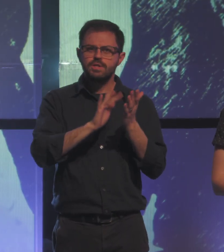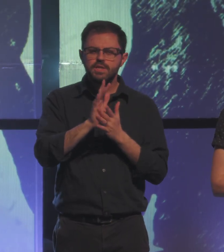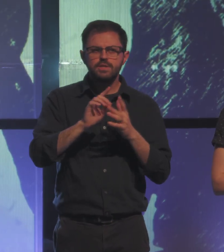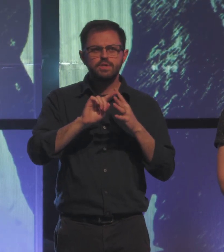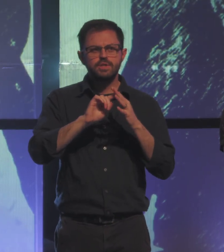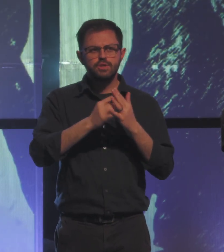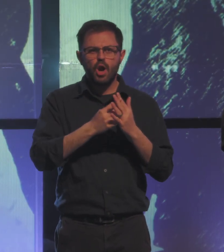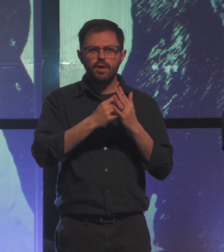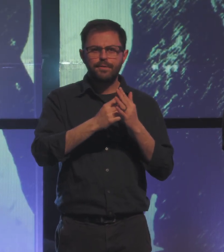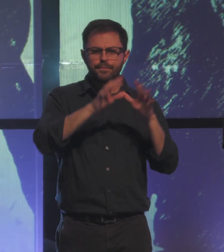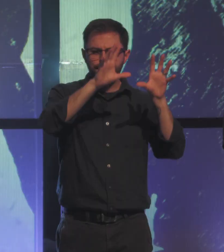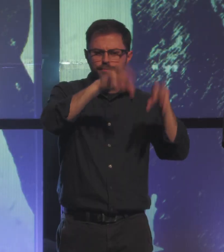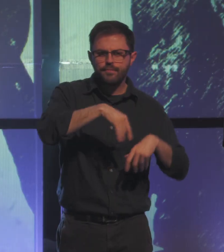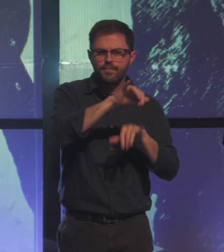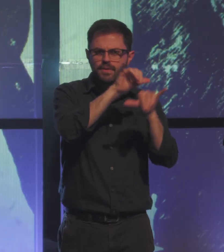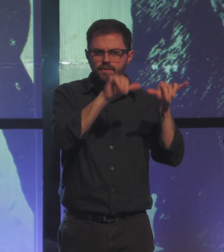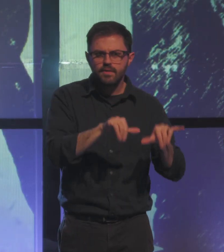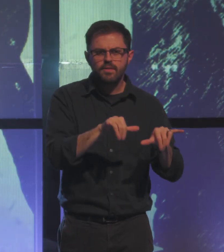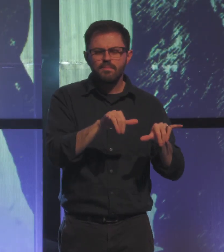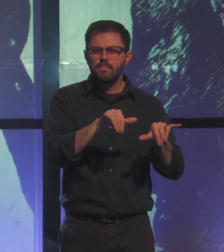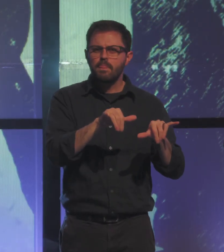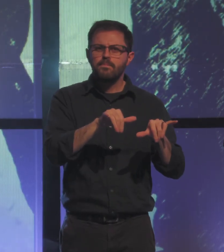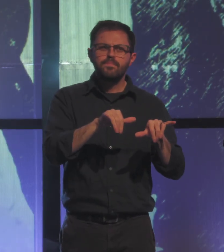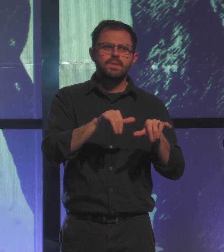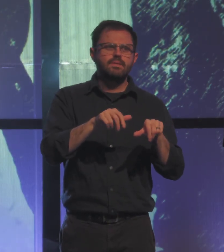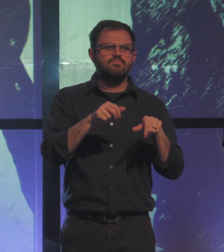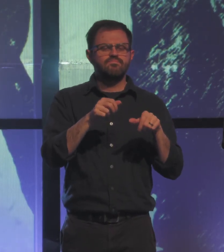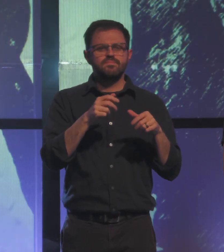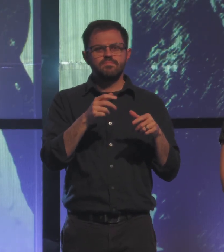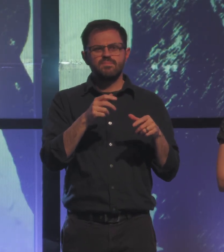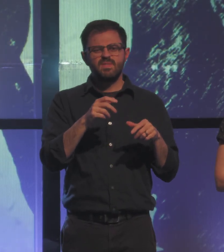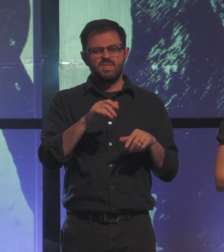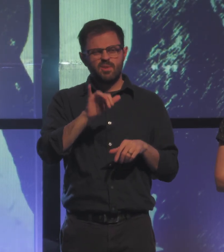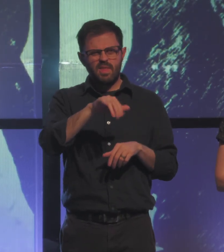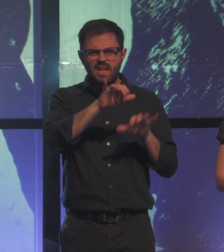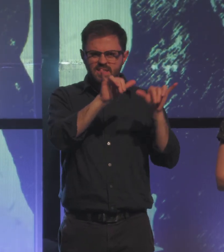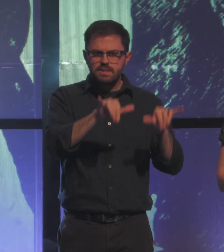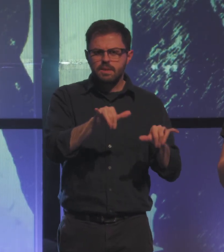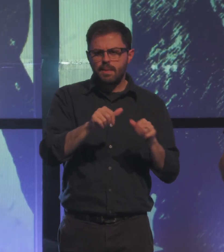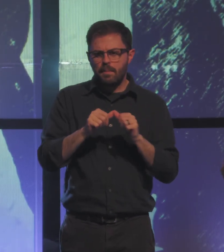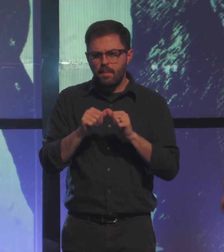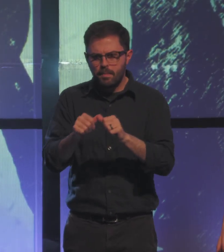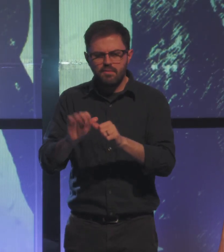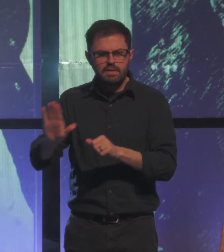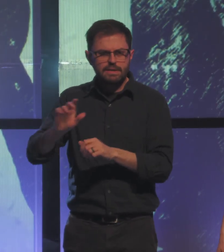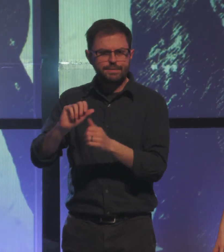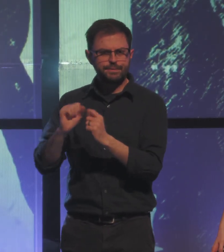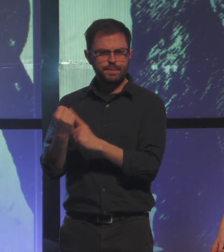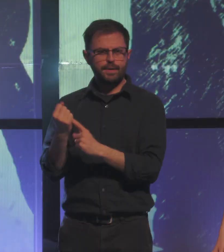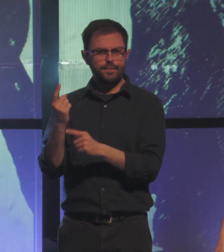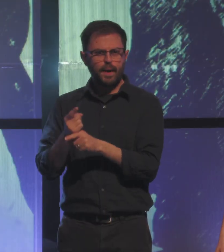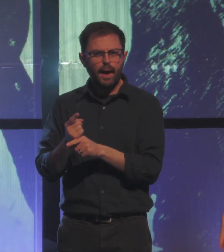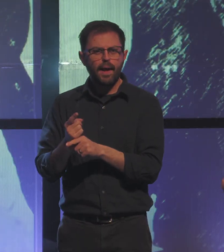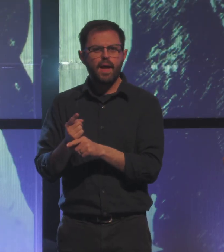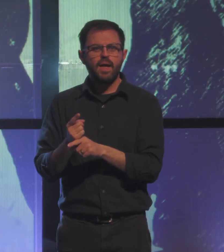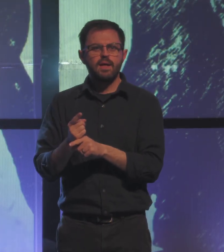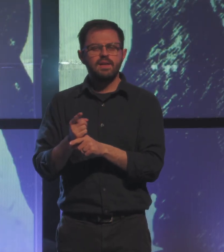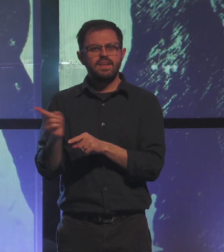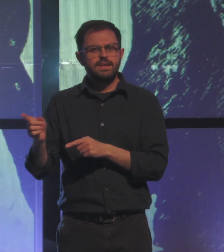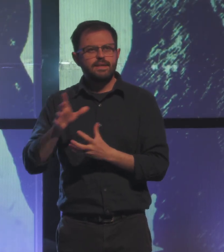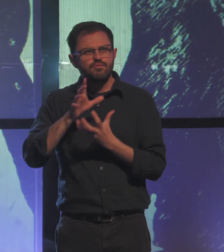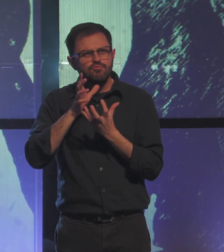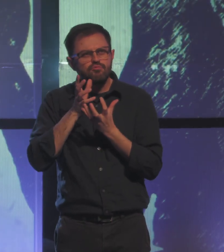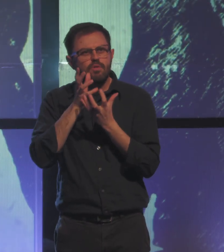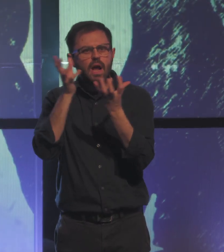space and environment for somebody like Bartimaeus to be pushed aside. He cries out. What a